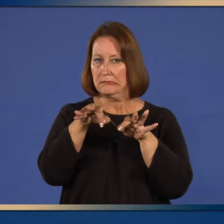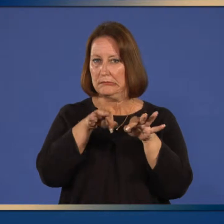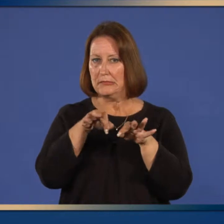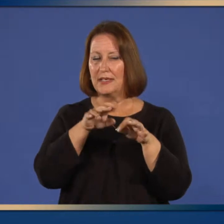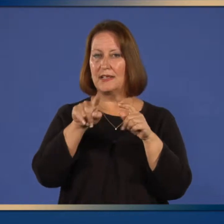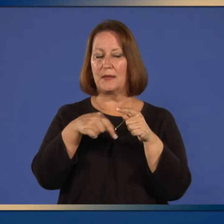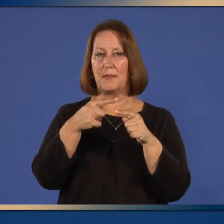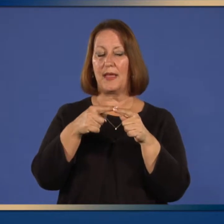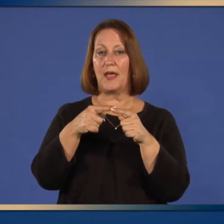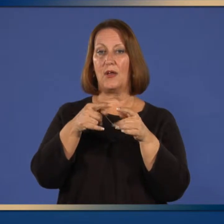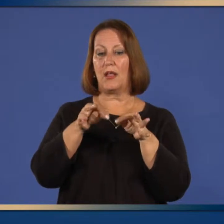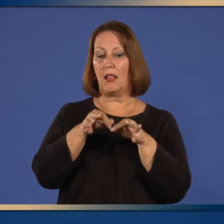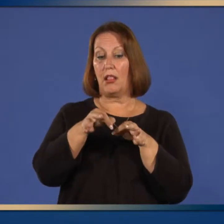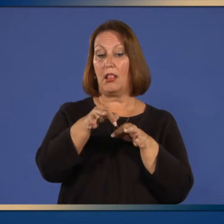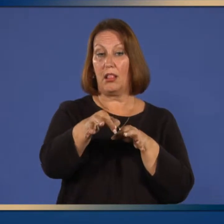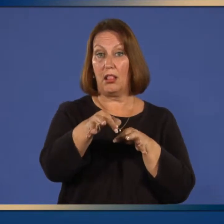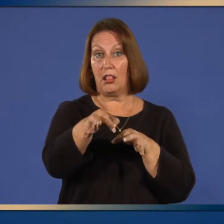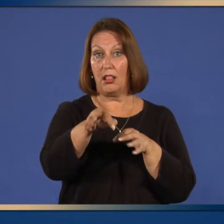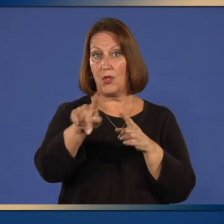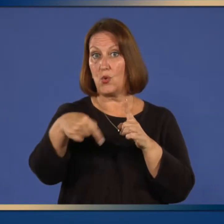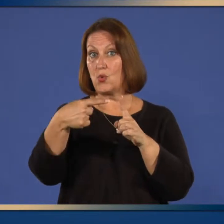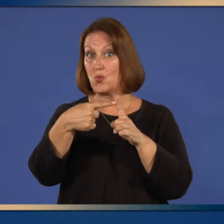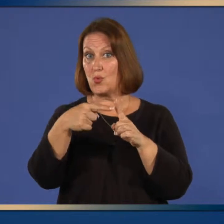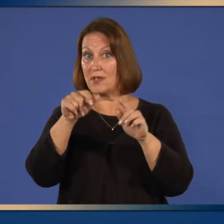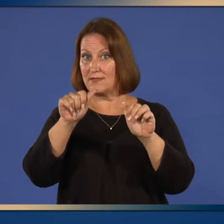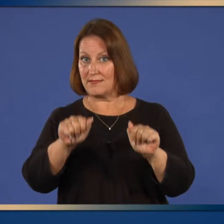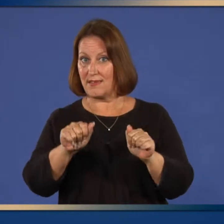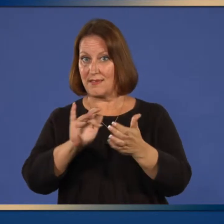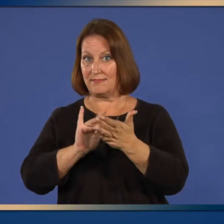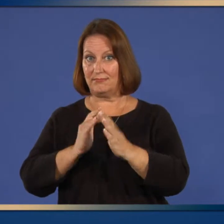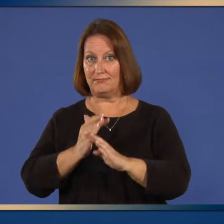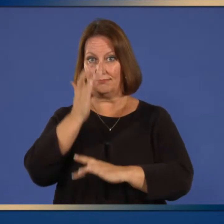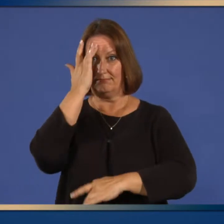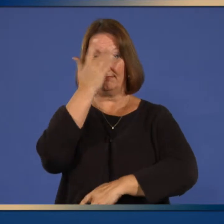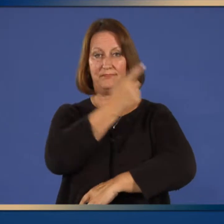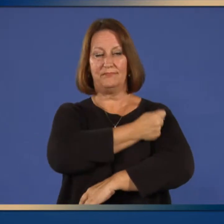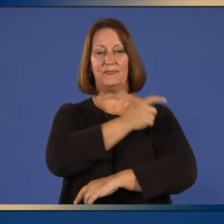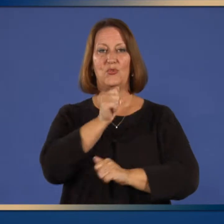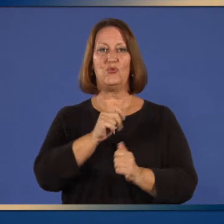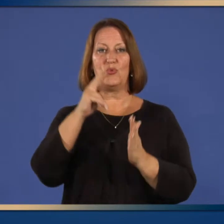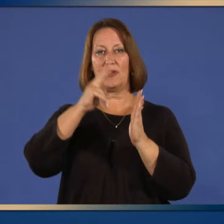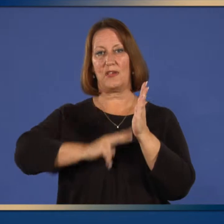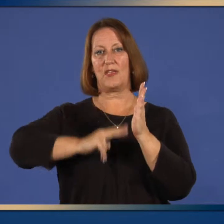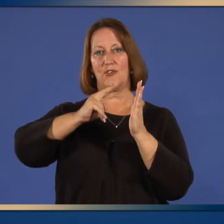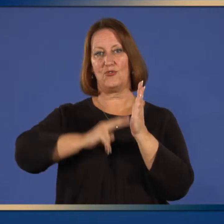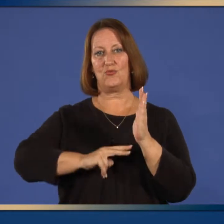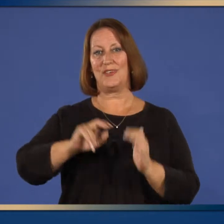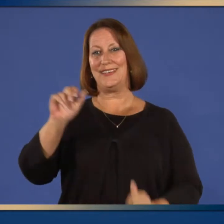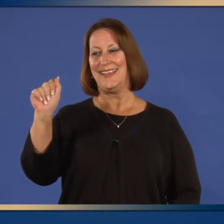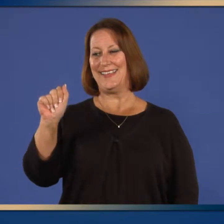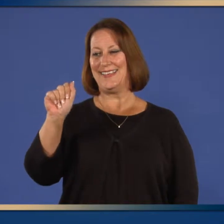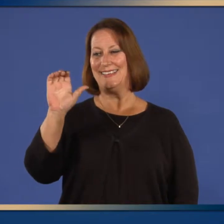For details in length of time to postpone, consult the ACIP statement.